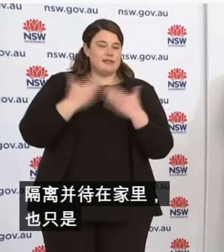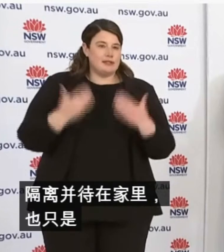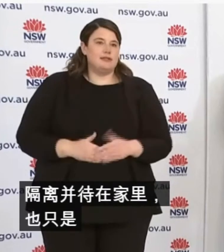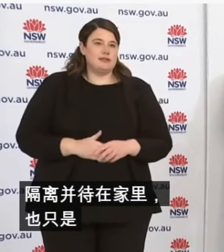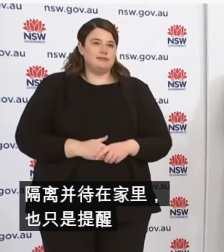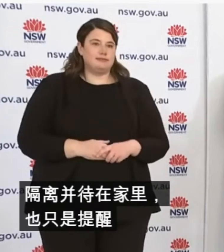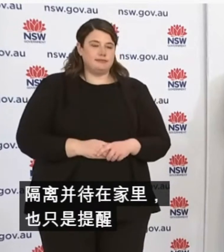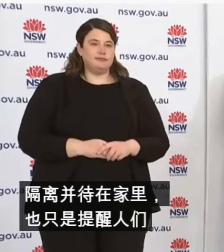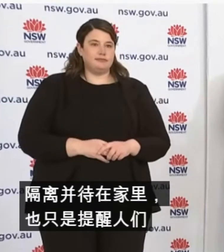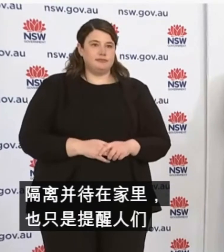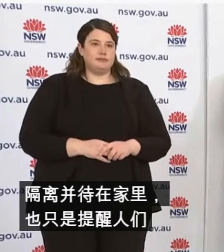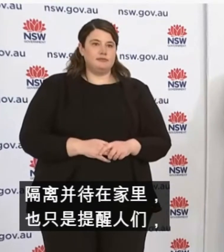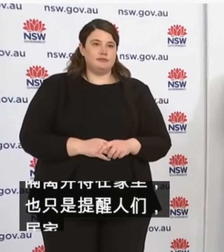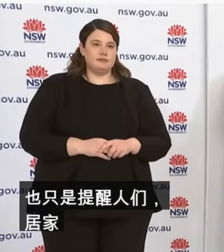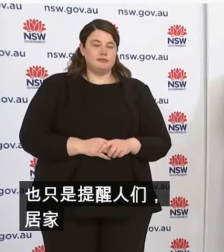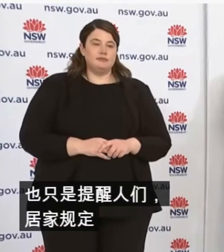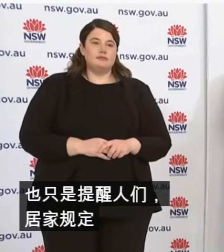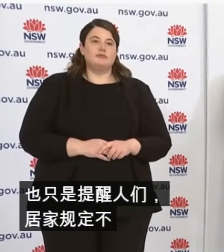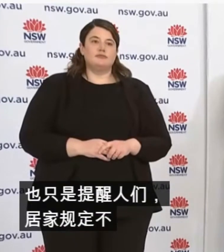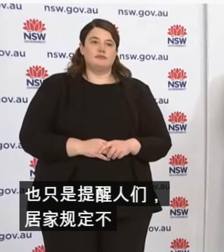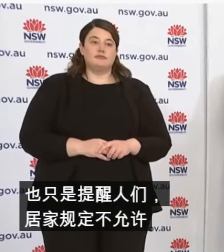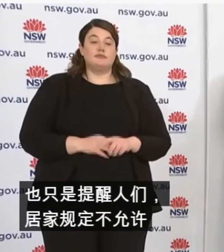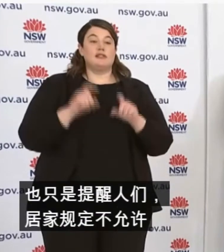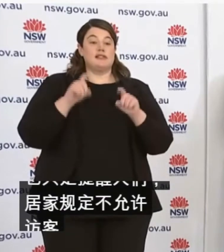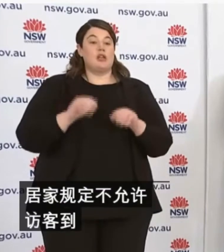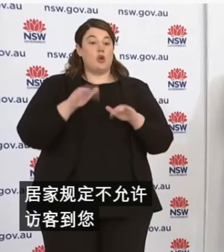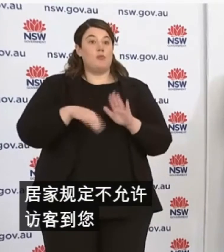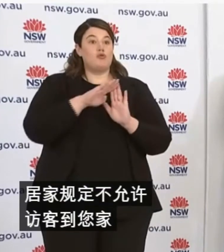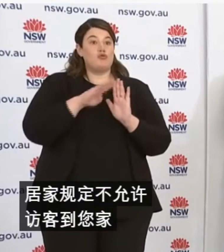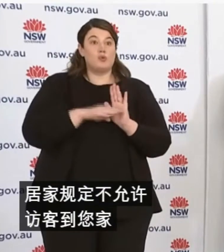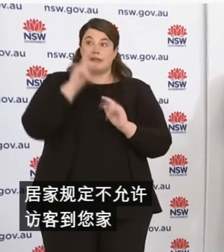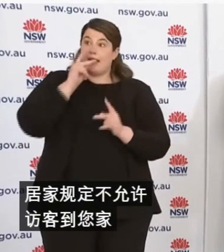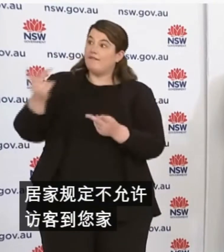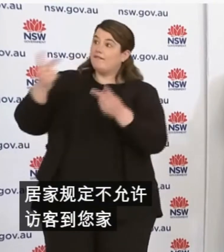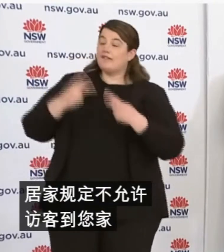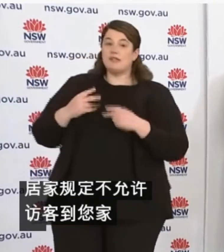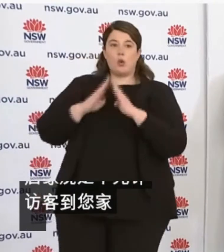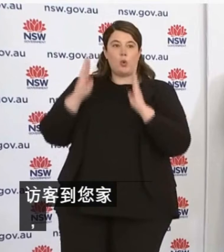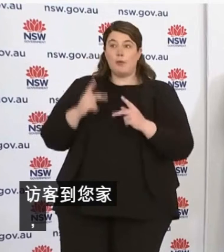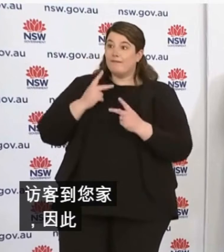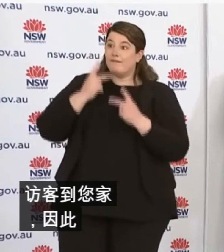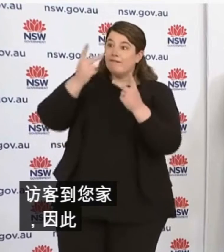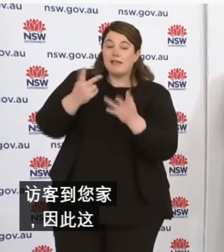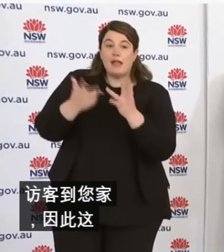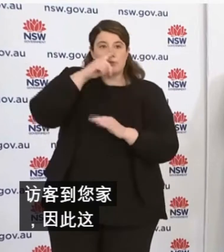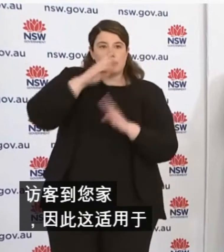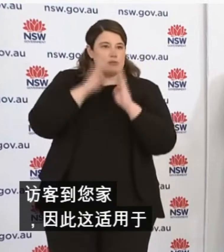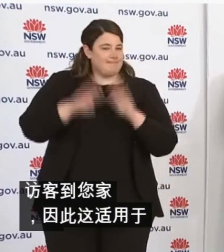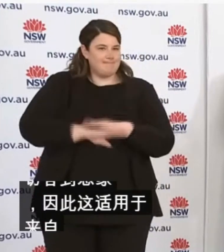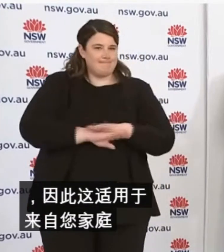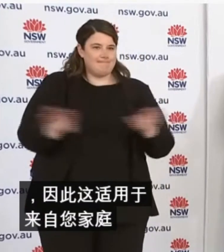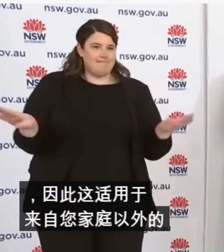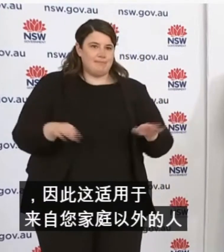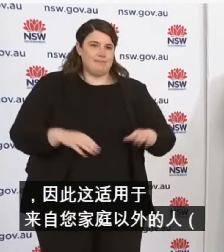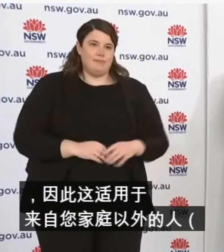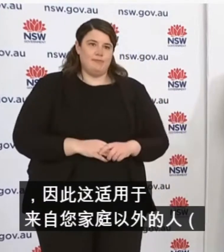Also, just to remind people that the stay-at-home provisions do not permit visitors to your home. And so this applies to all social visits from